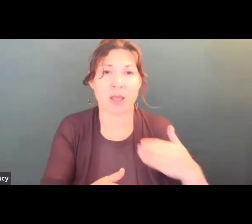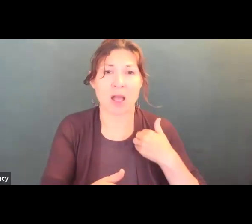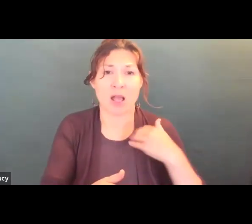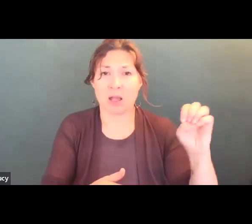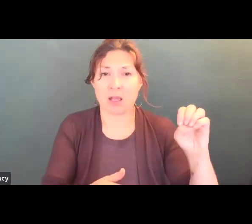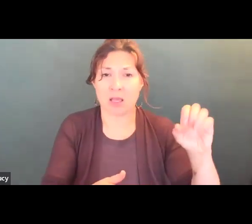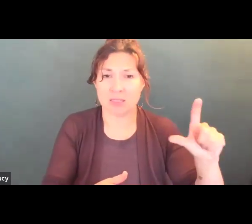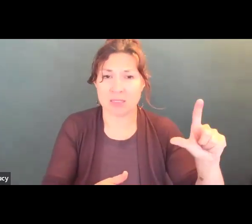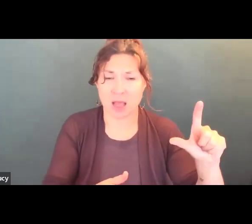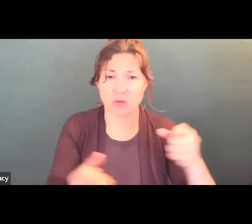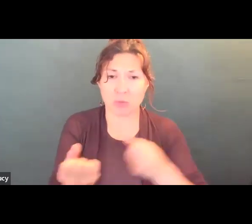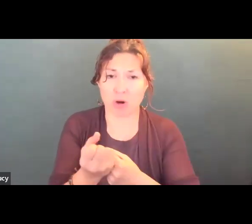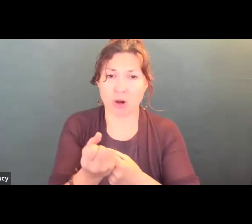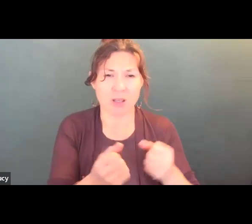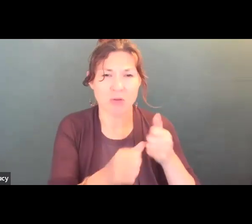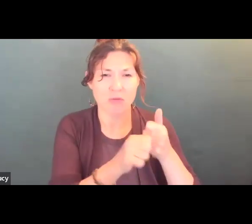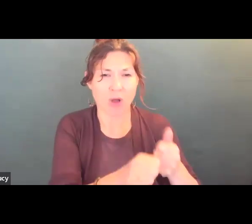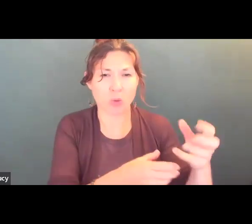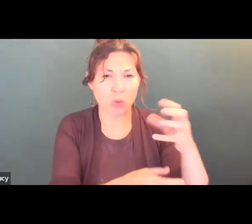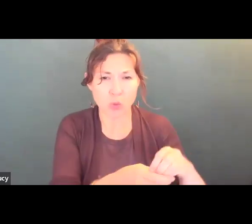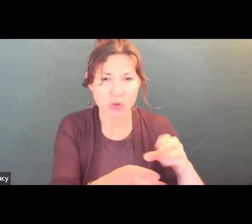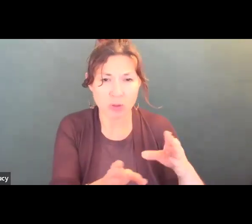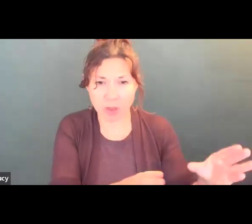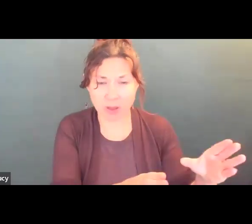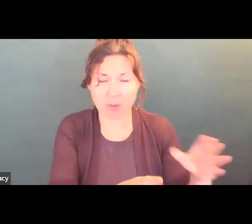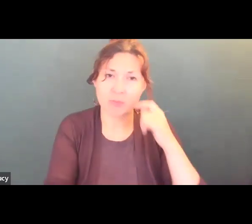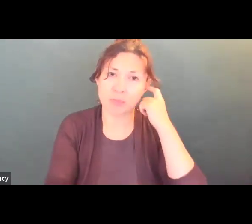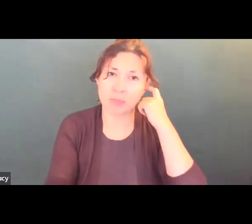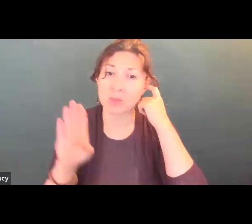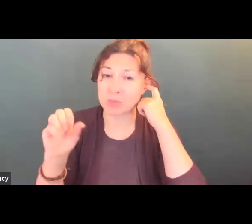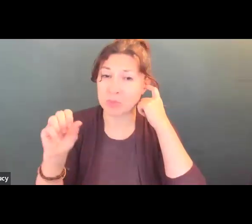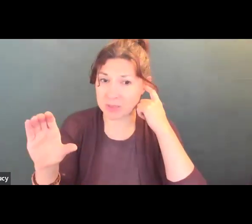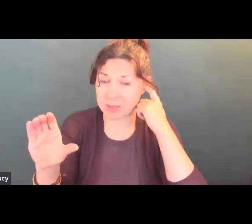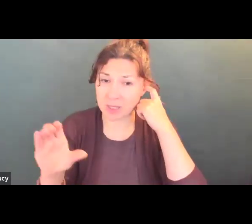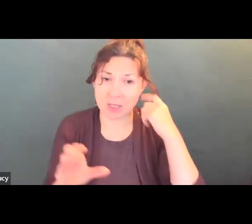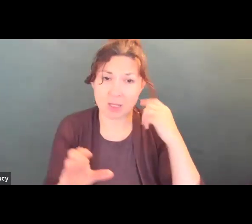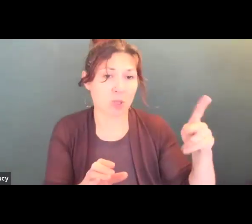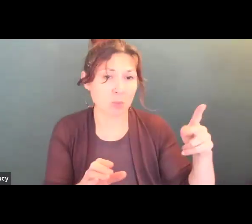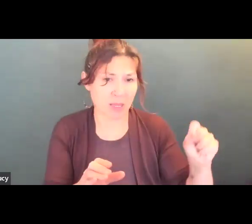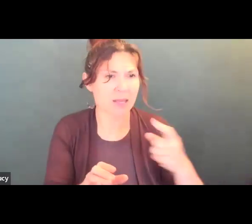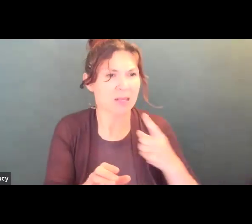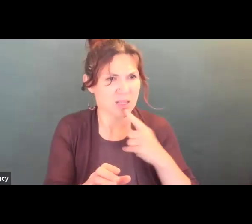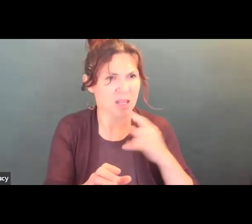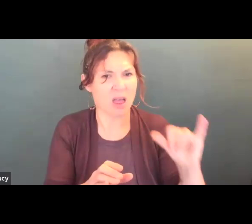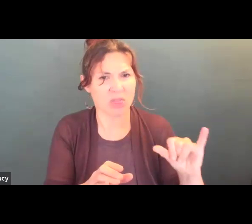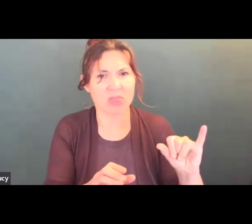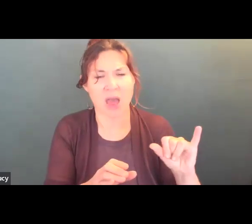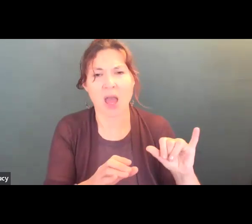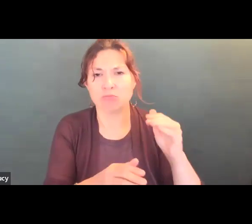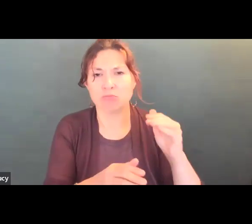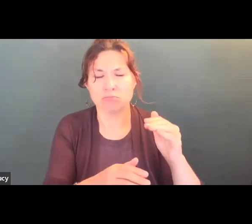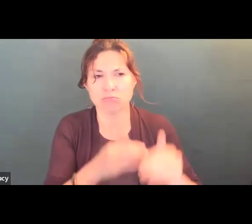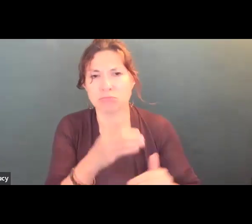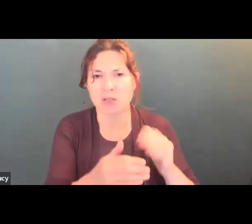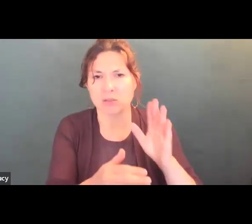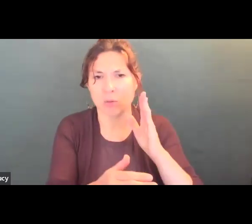its inclusion plan. The school committee and the district say they are evidence-based and data-driven. Fortunately,